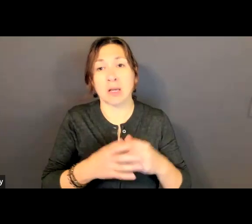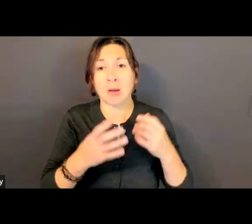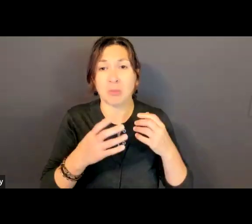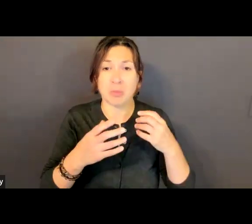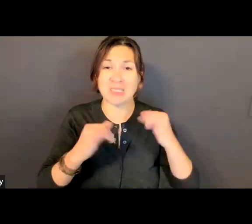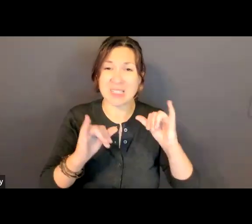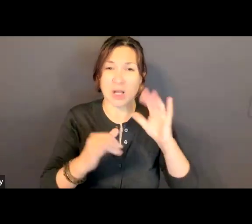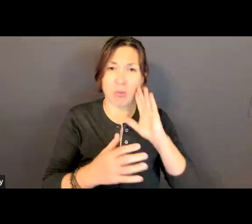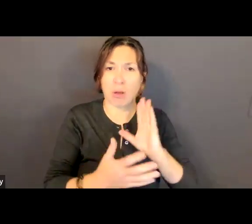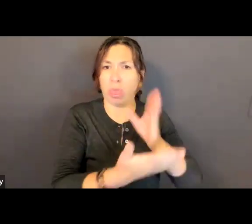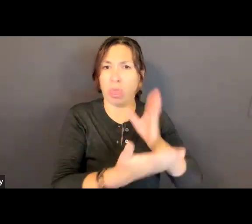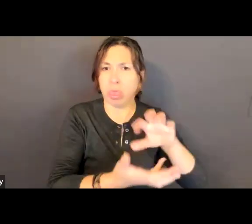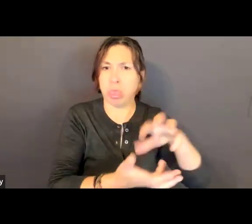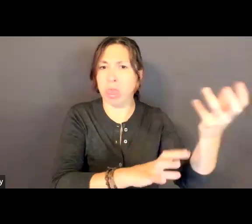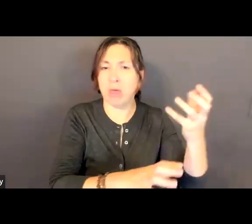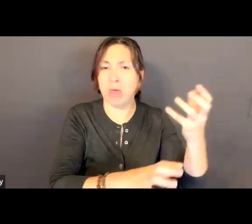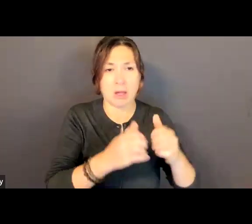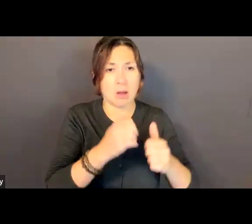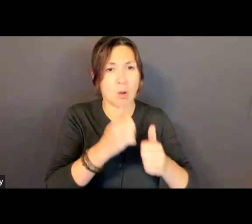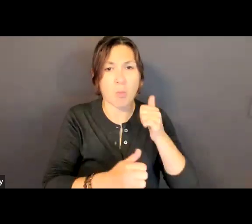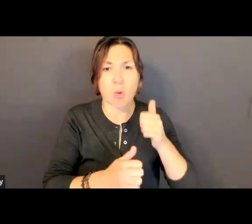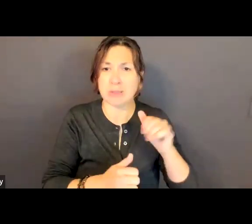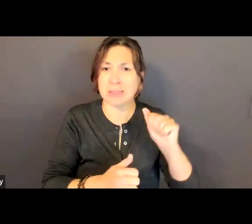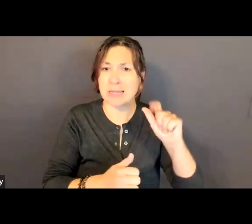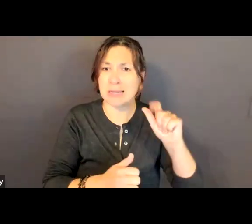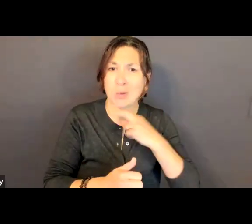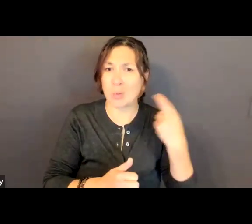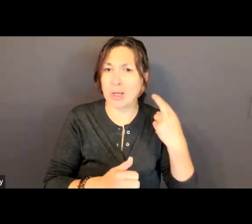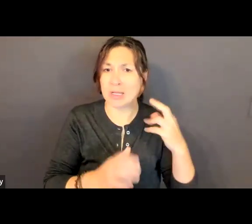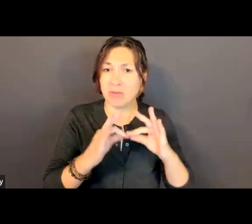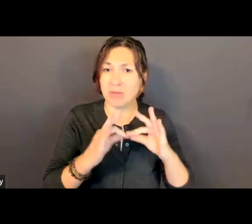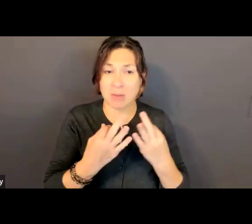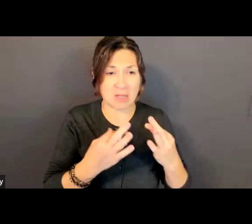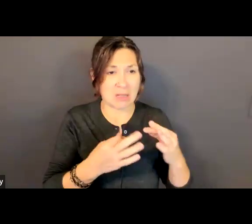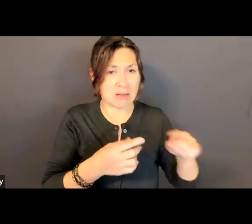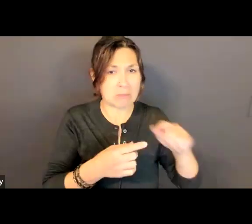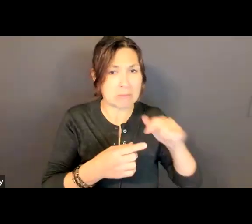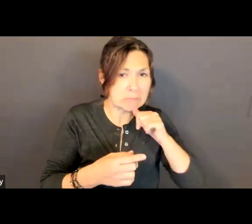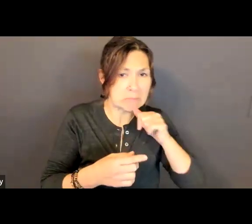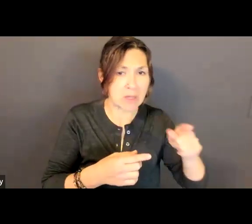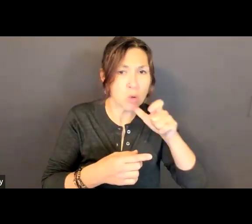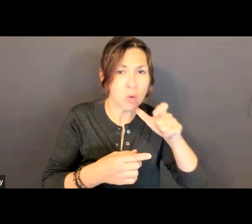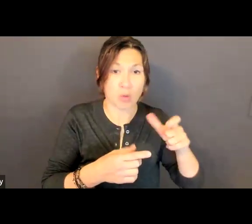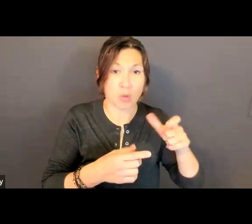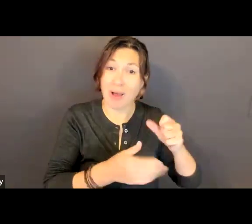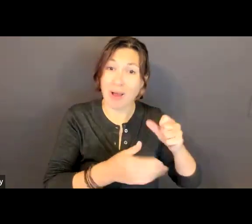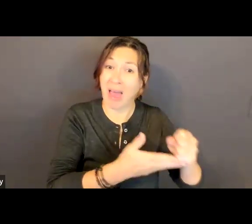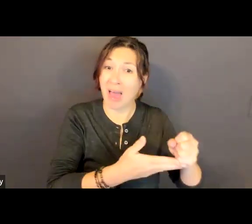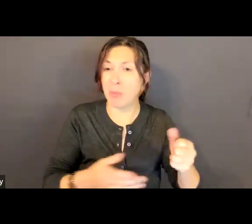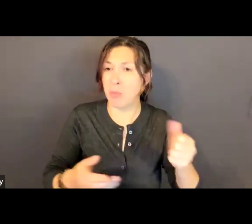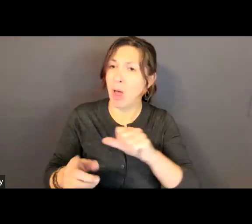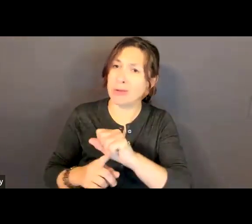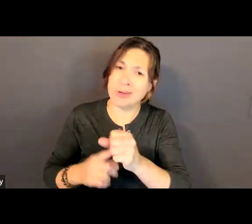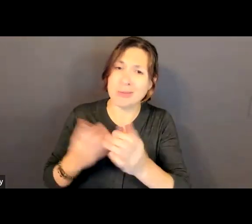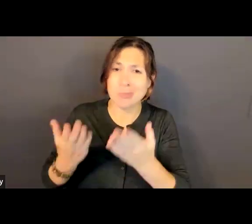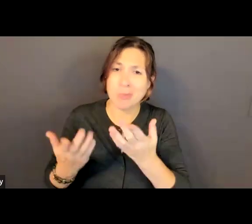families. It inflicted suffering in some cases on the people that were trying to be helped. And in other cases, it worked. But a new strategy